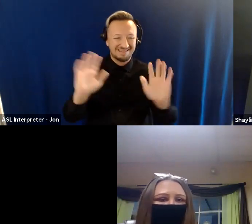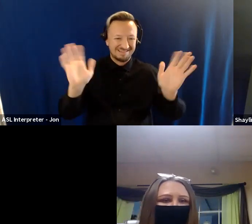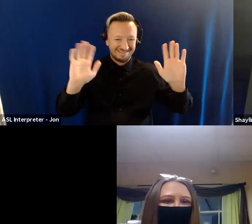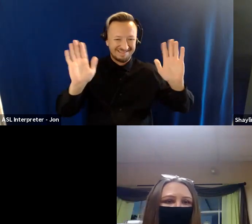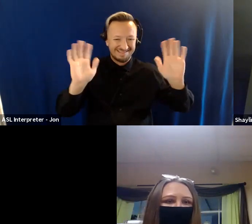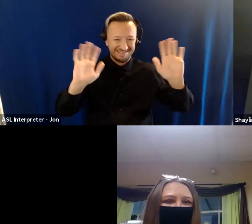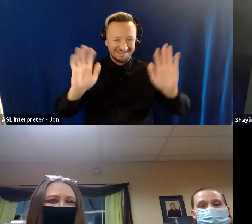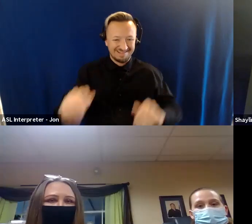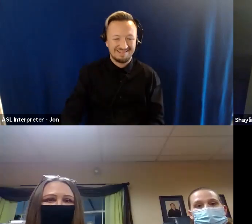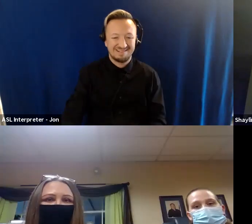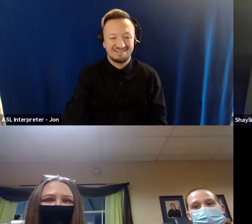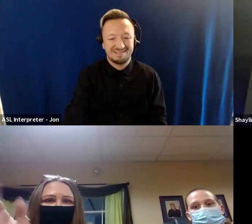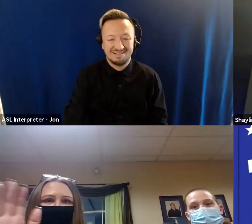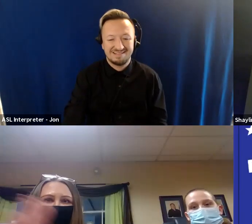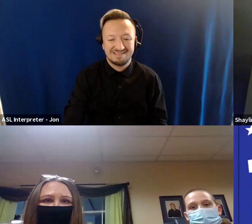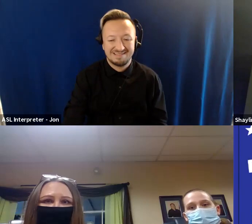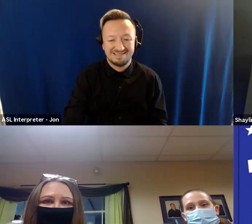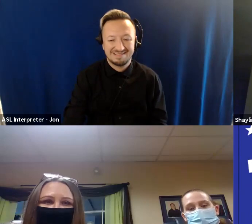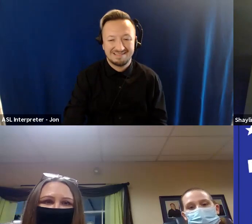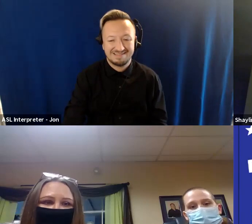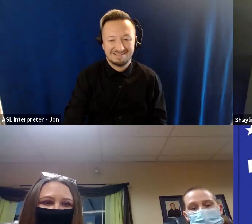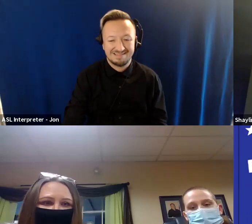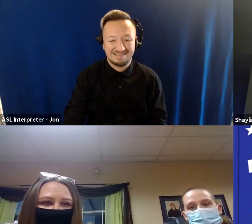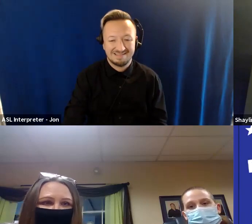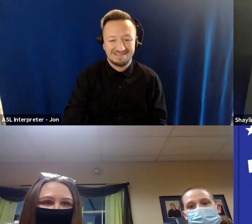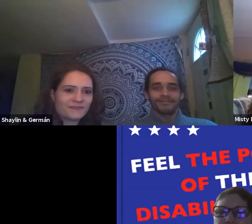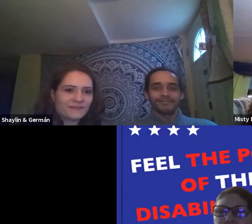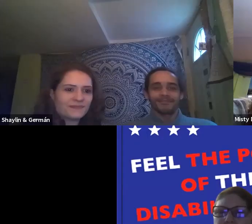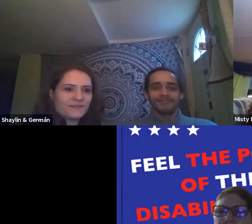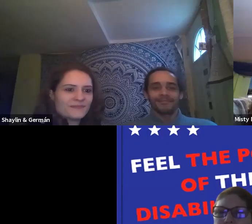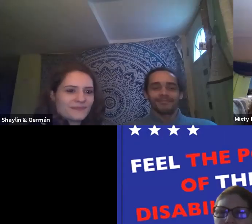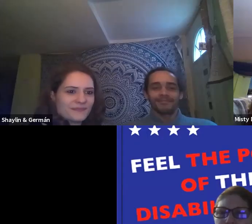afternoon. Thank you, everyone. Stay safe. Bye, everybody. Thank